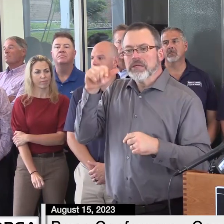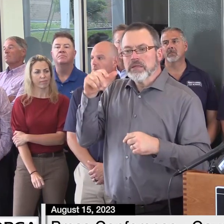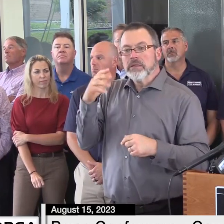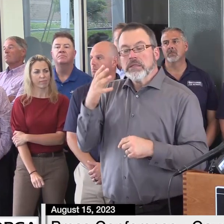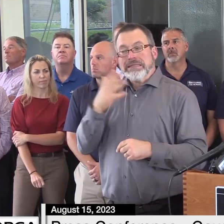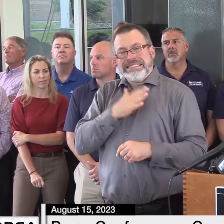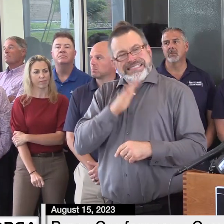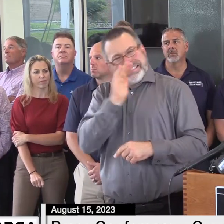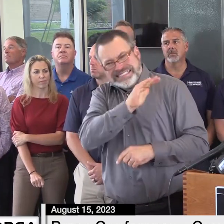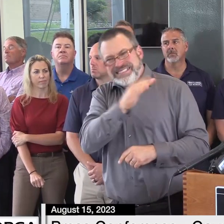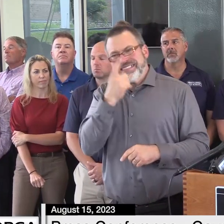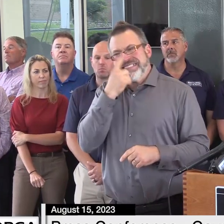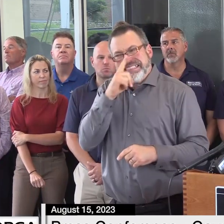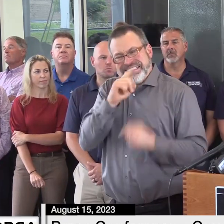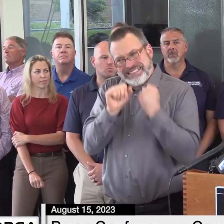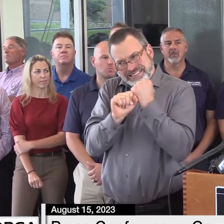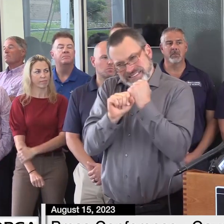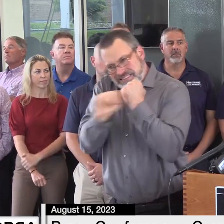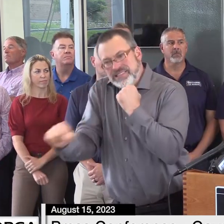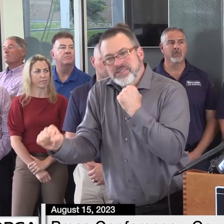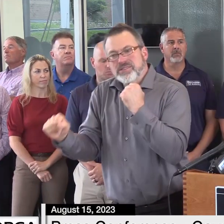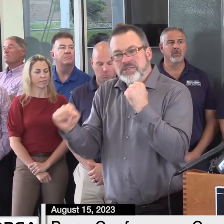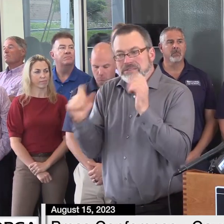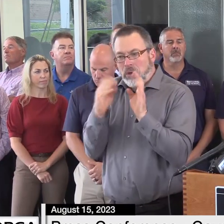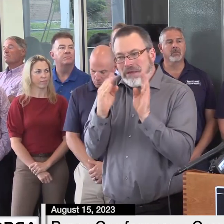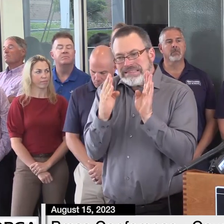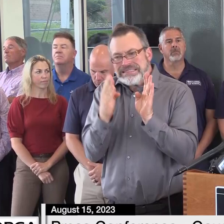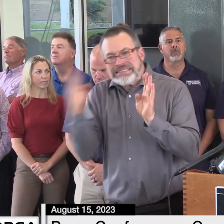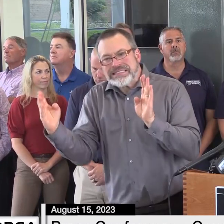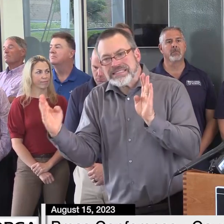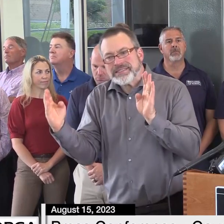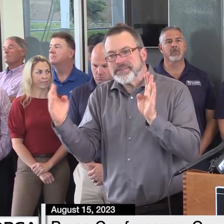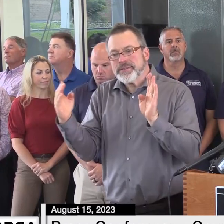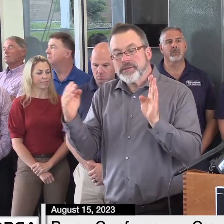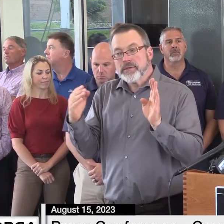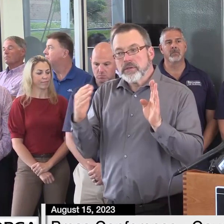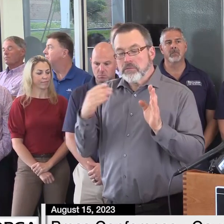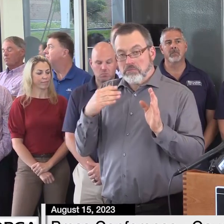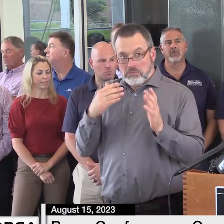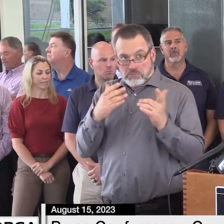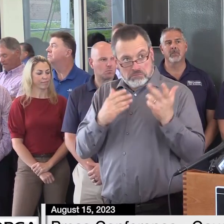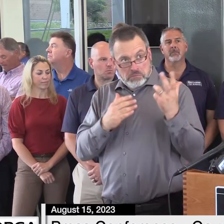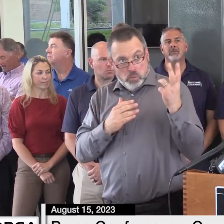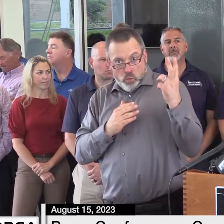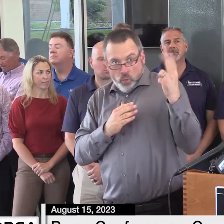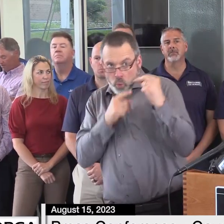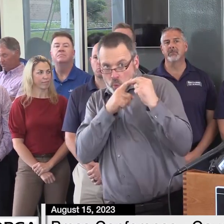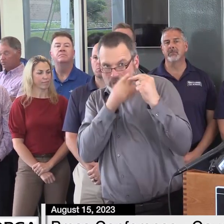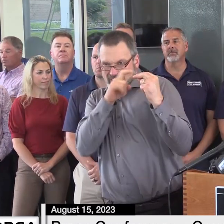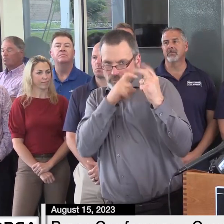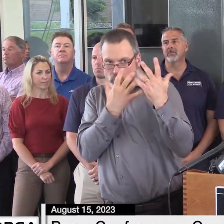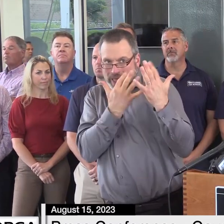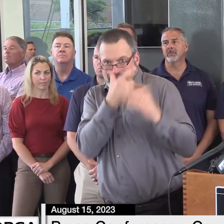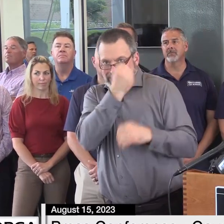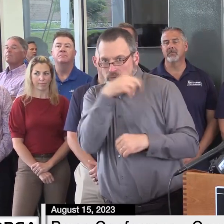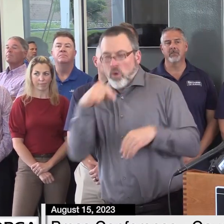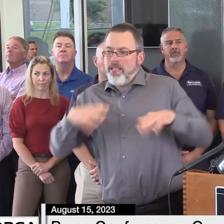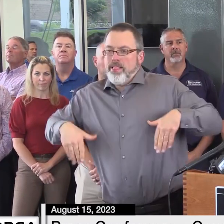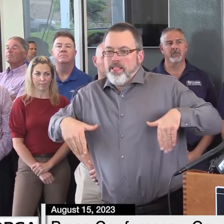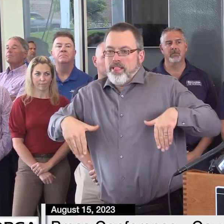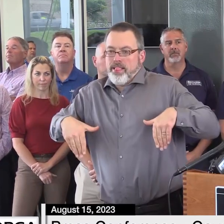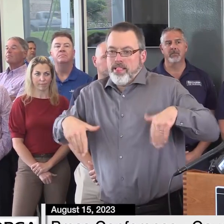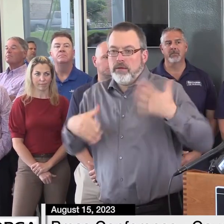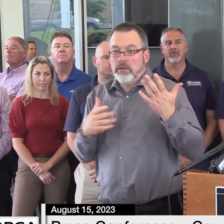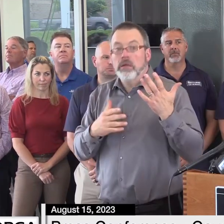that. It isn't an appeal. It's more reopening that decision. And then go from